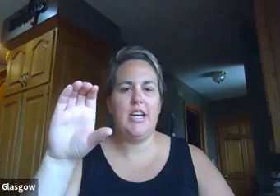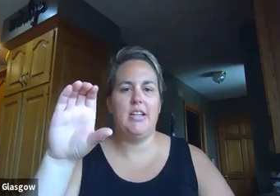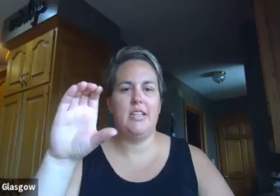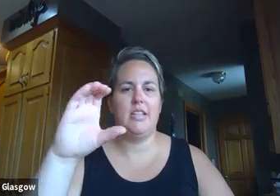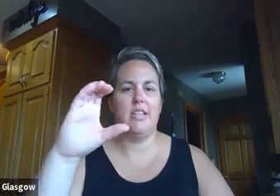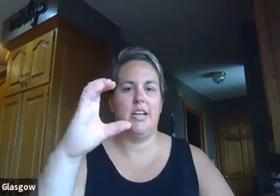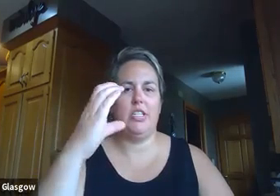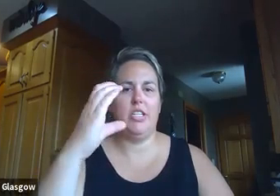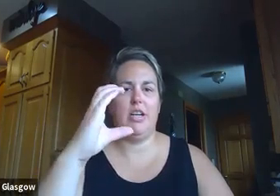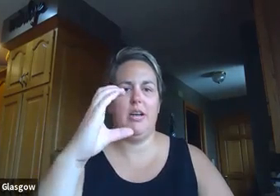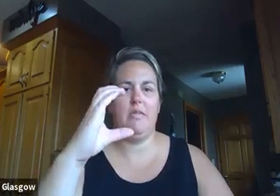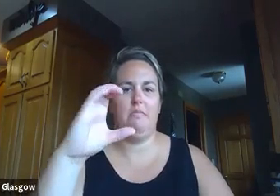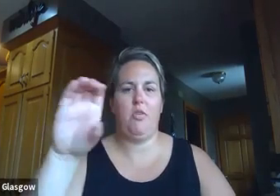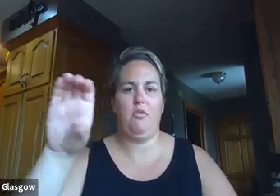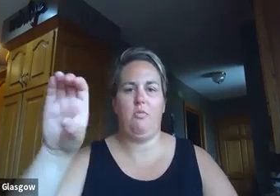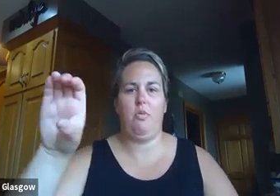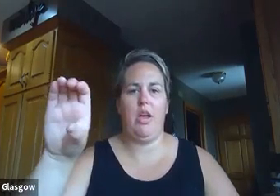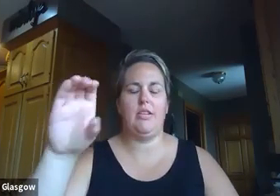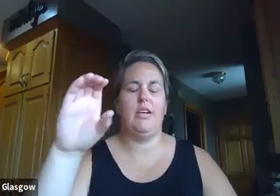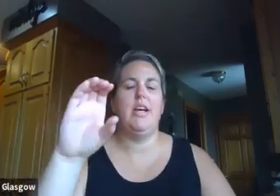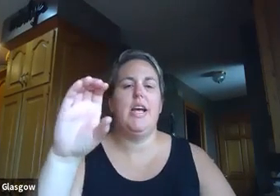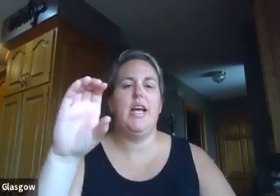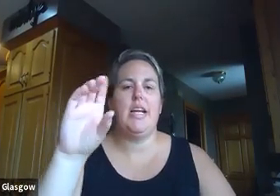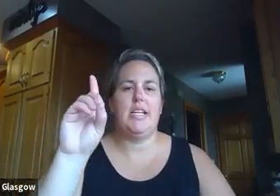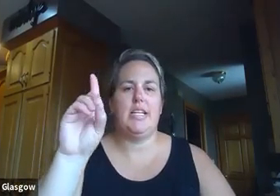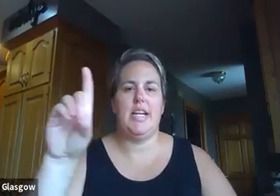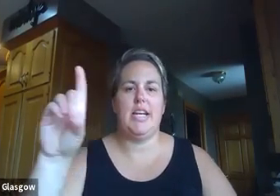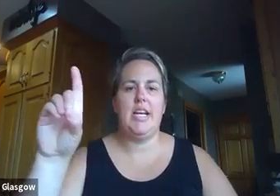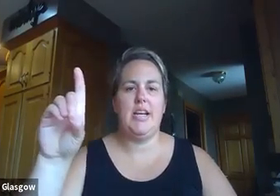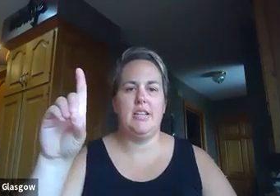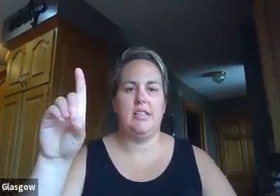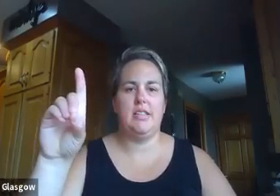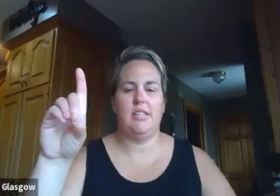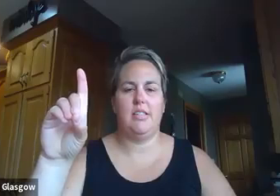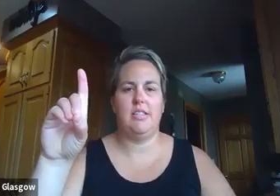C, and you can see both ways, D,